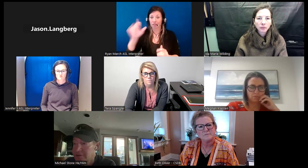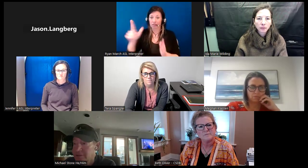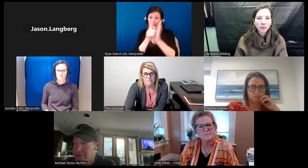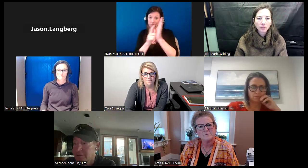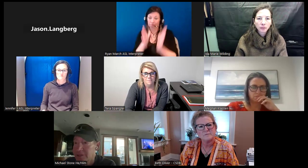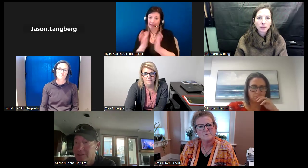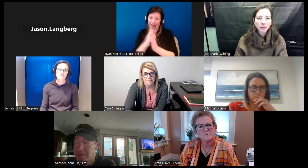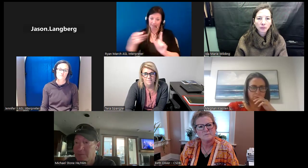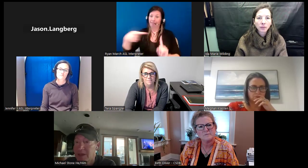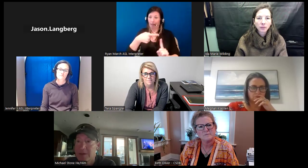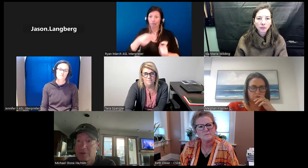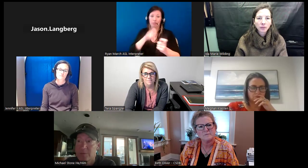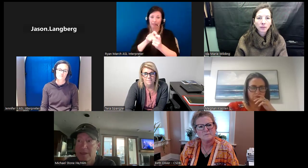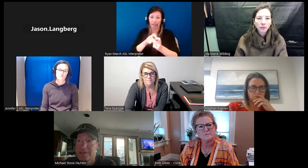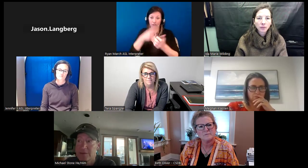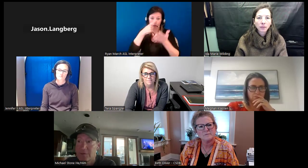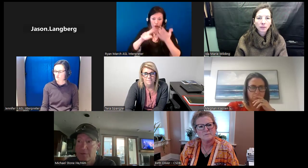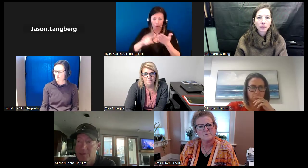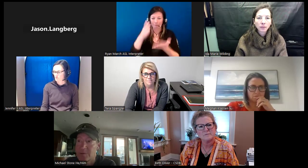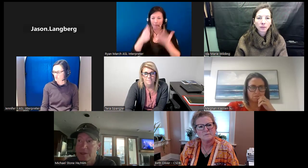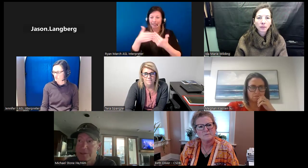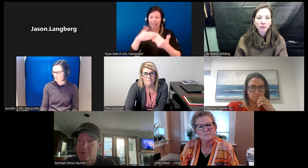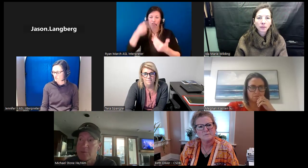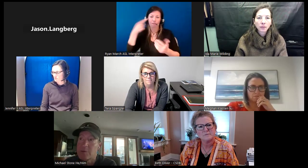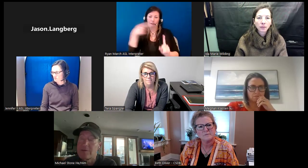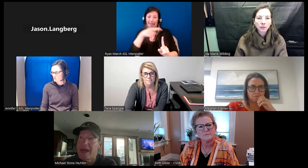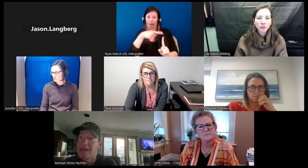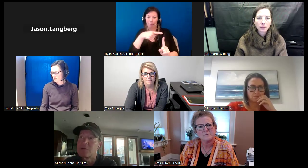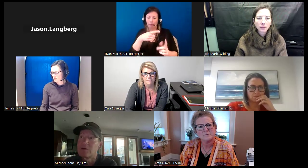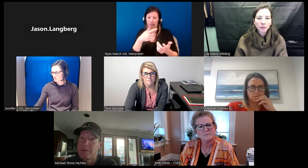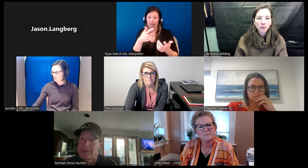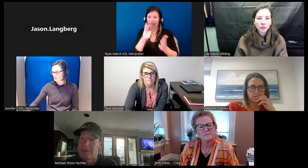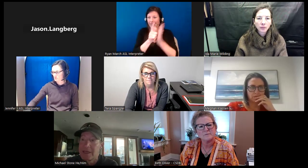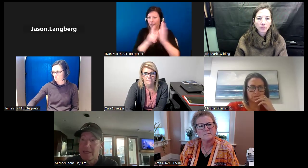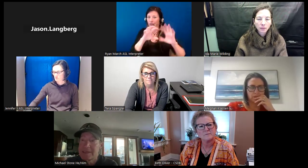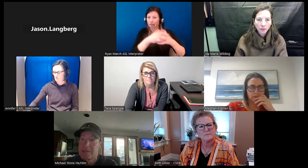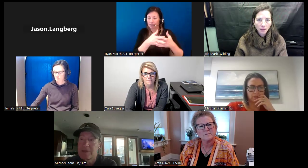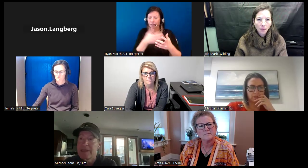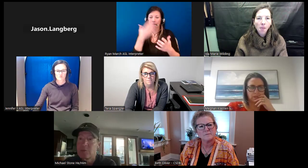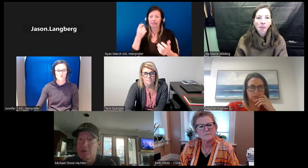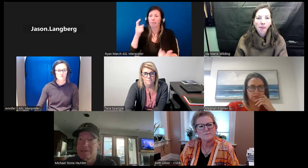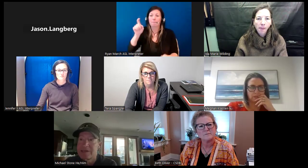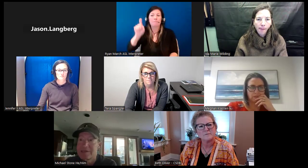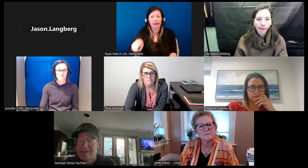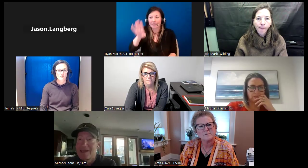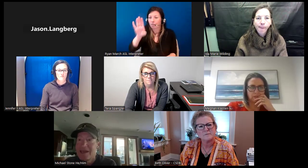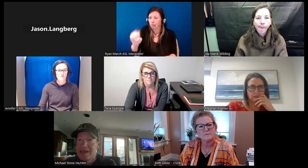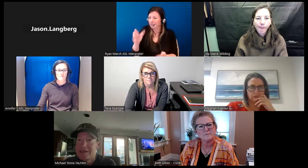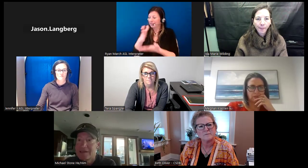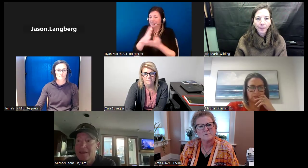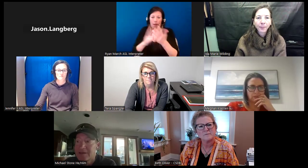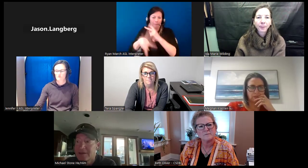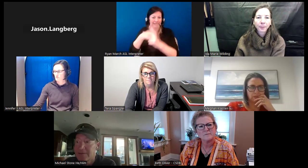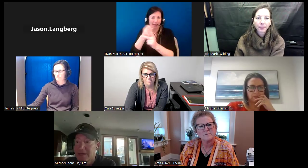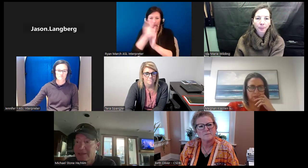to look into that. It might be a little bit easier for them to do it because there would have had to have been some legal precedent